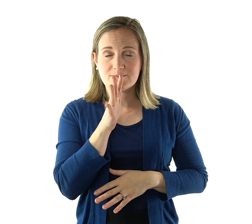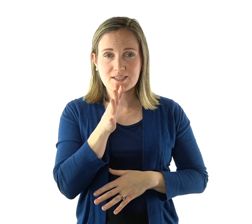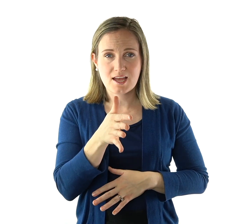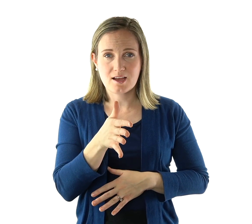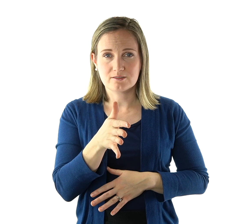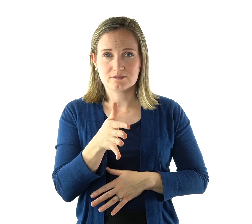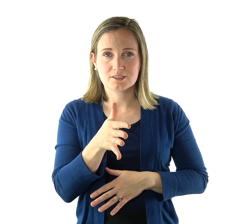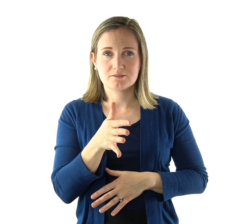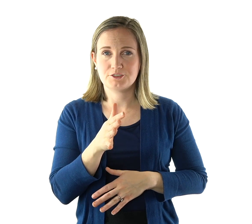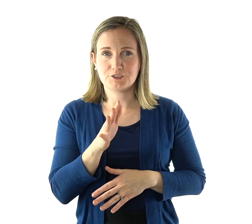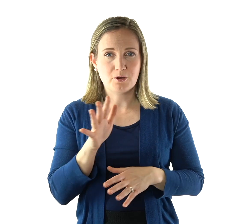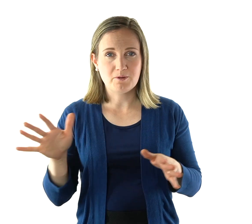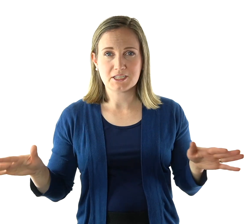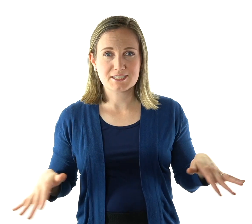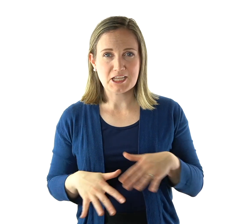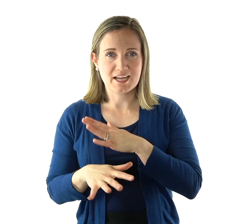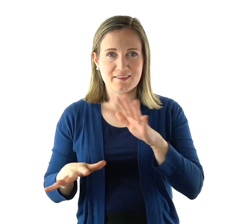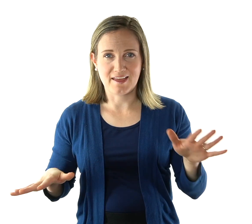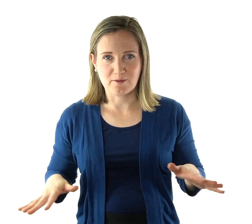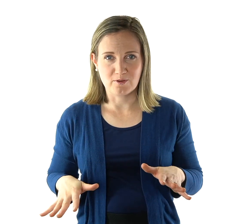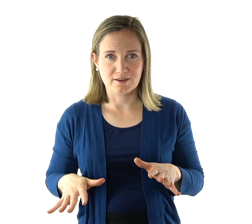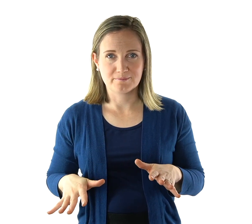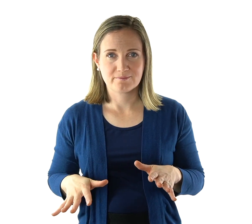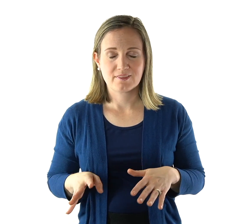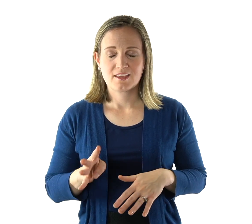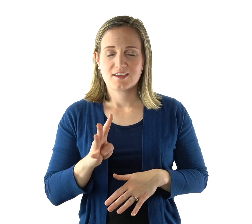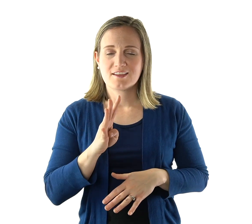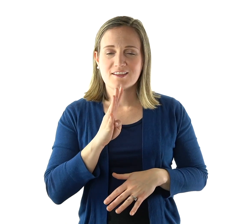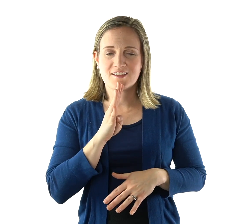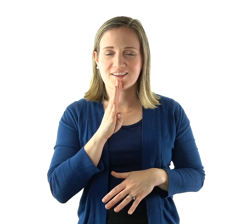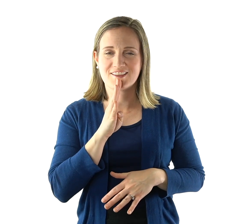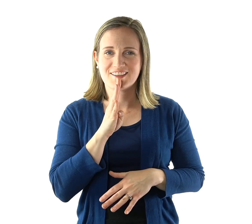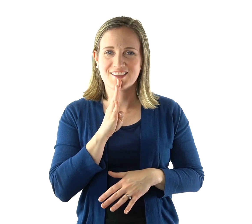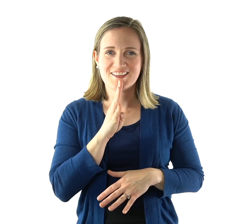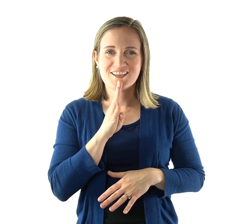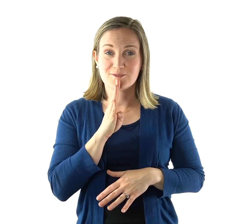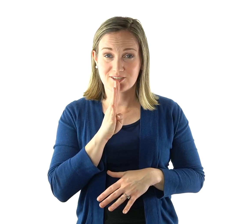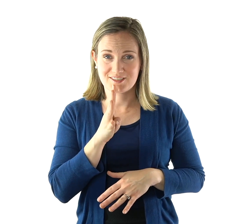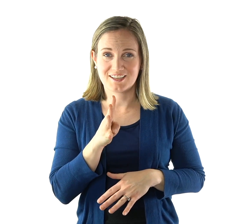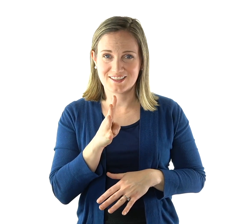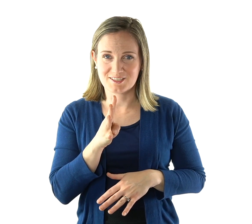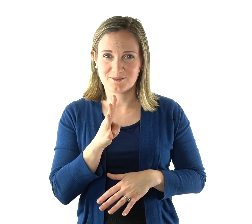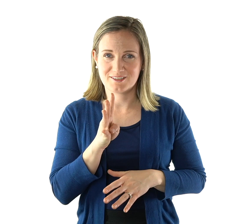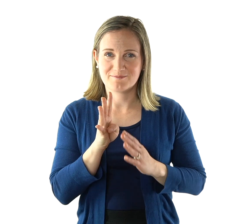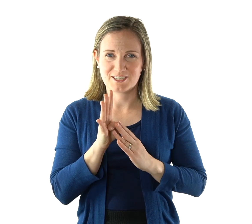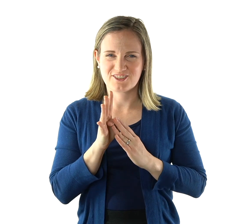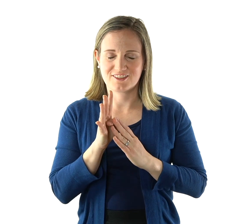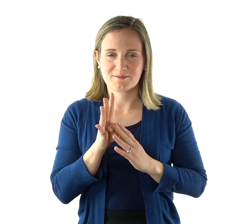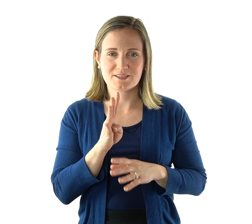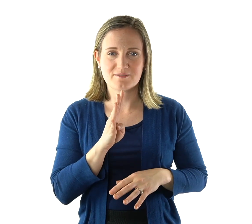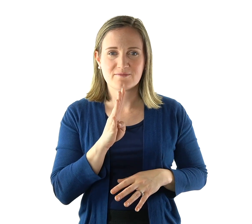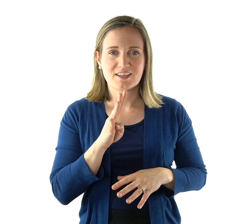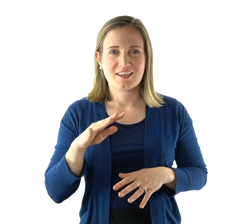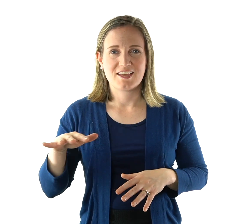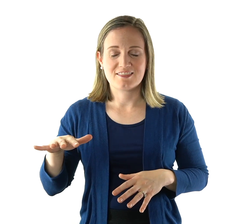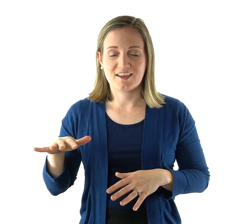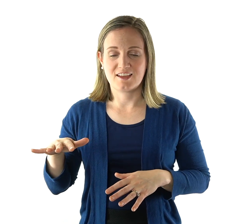thumb's out, you don't want to sign that one. You want to sign this one. Make sure your thumb's in. And